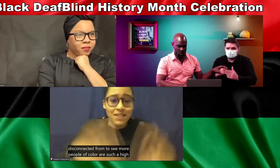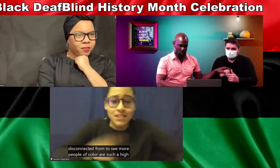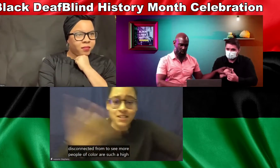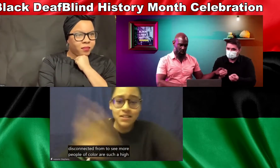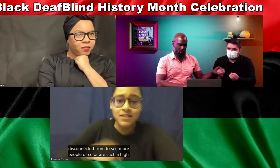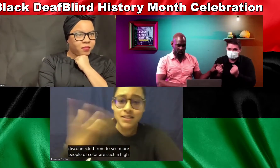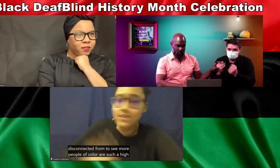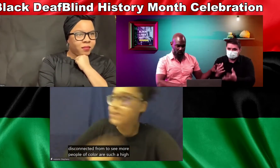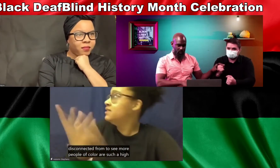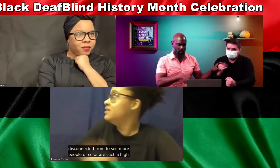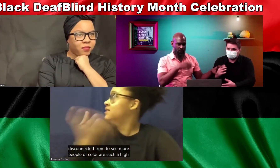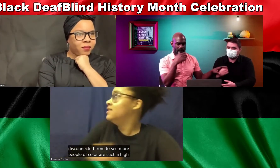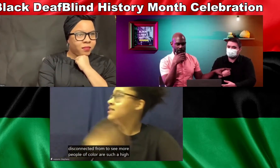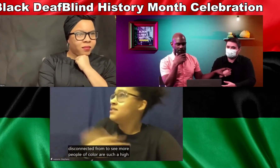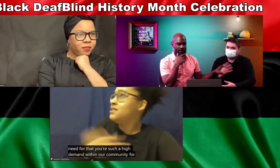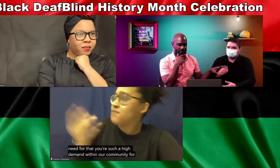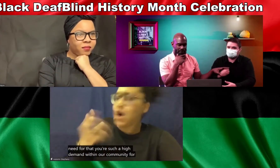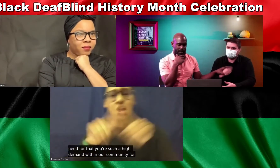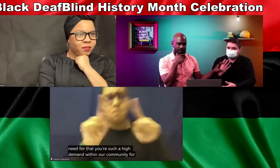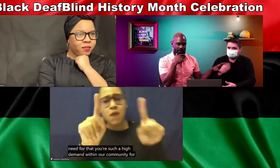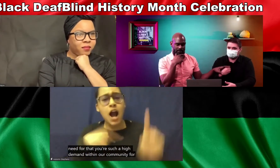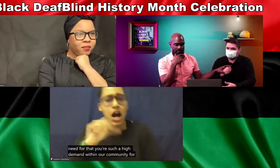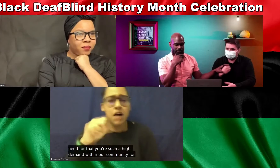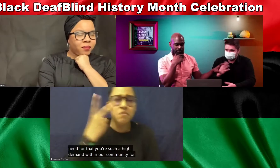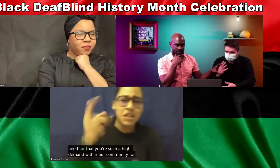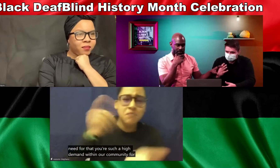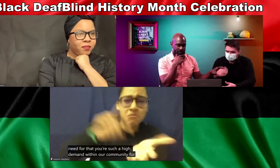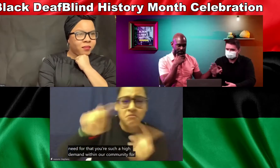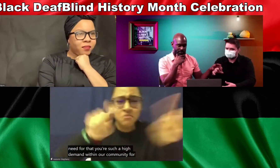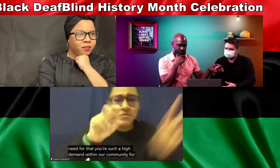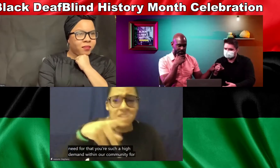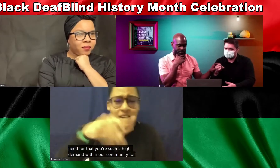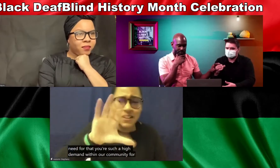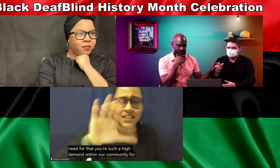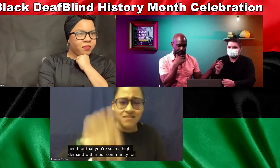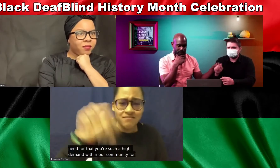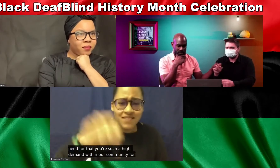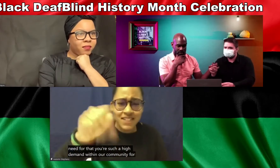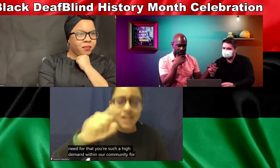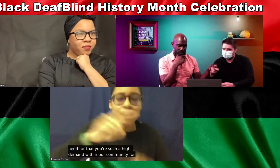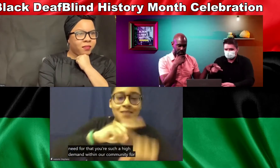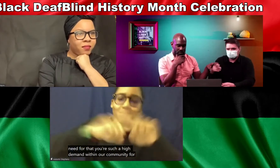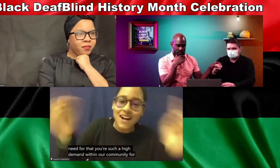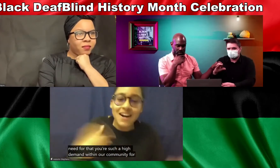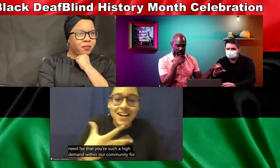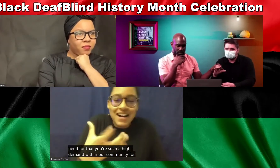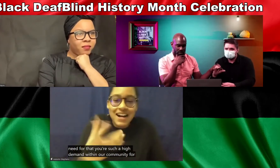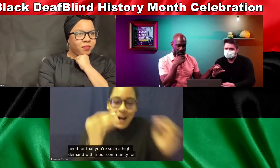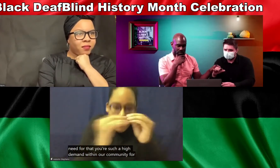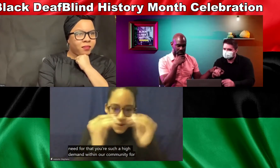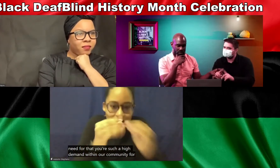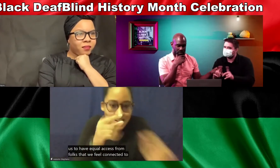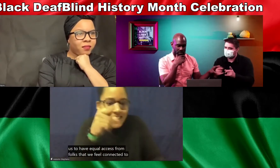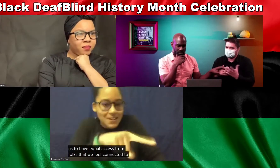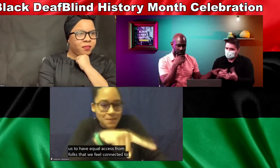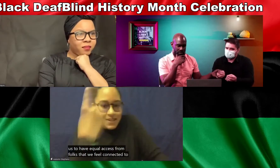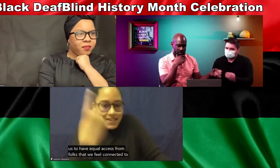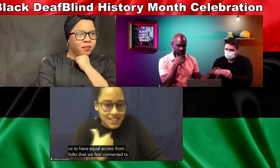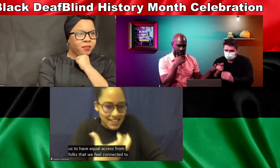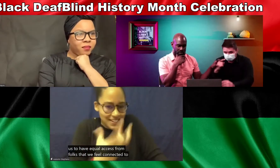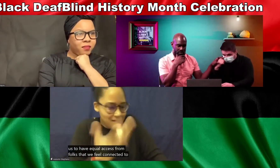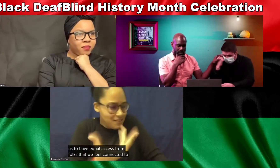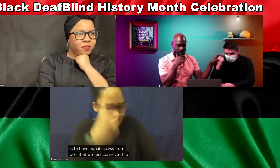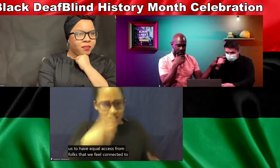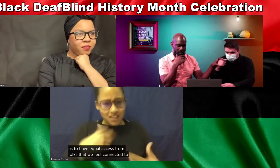for us to have equal access from folks that we feel connected to. So I would love to see more people